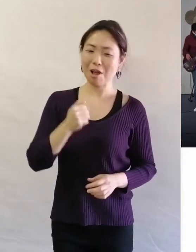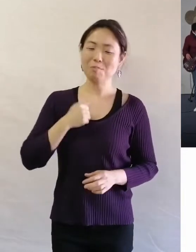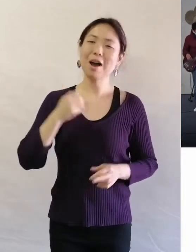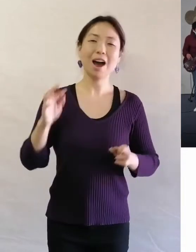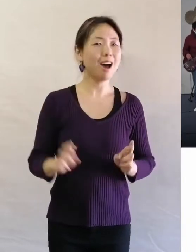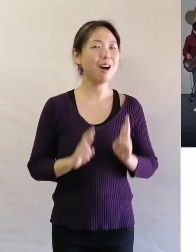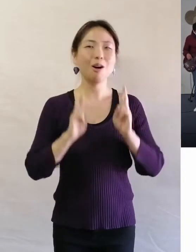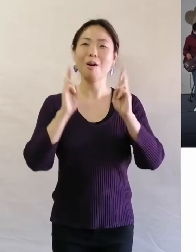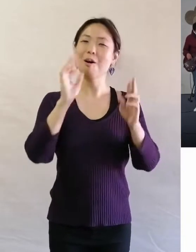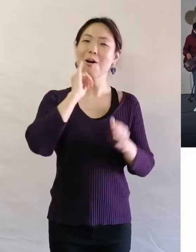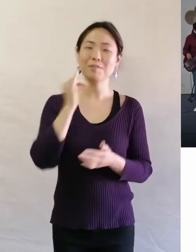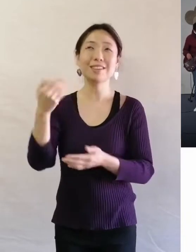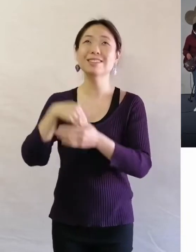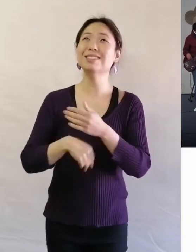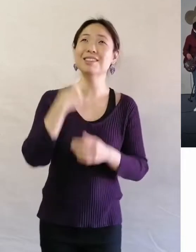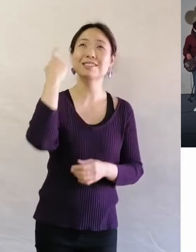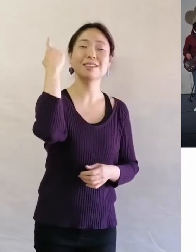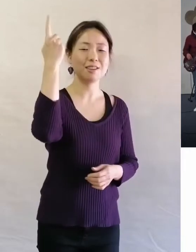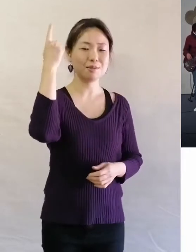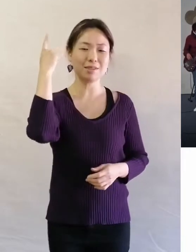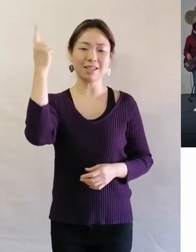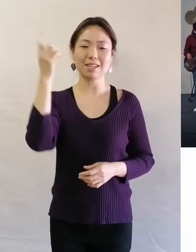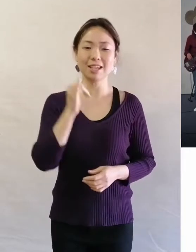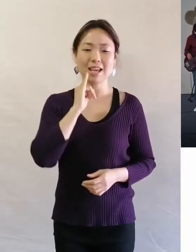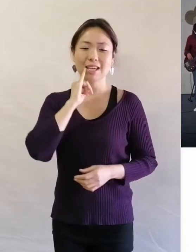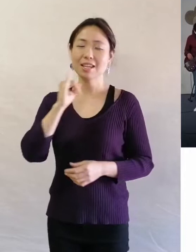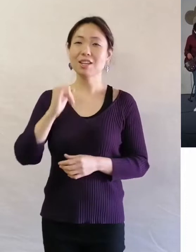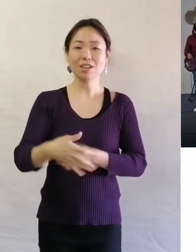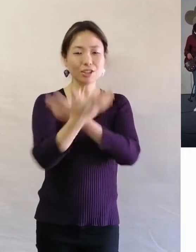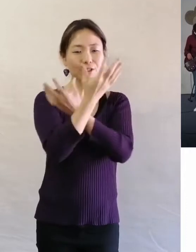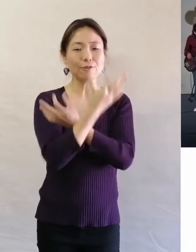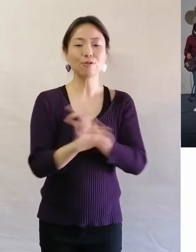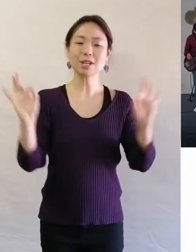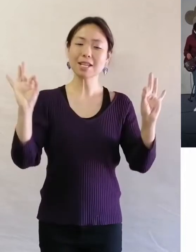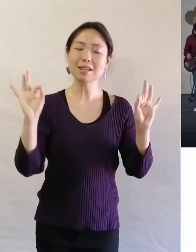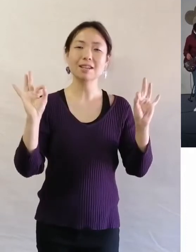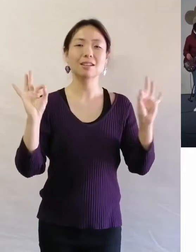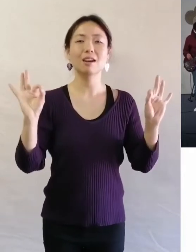Oh, my hope is in Him. He is